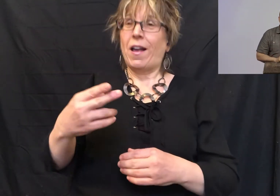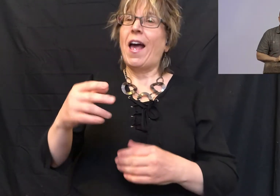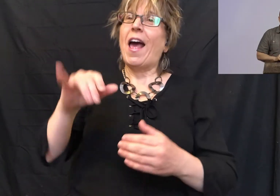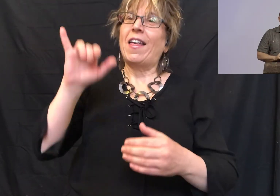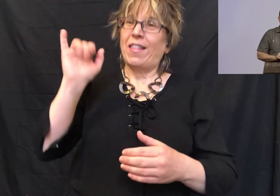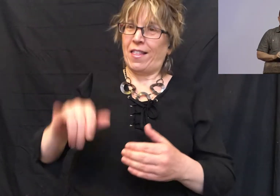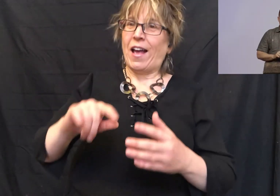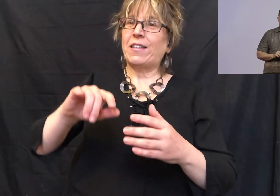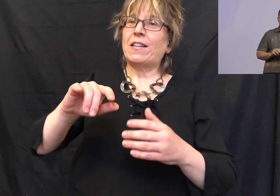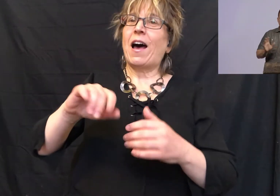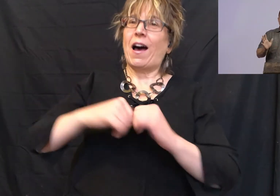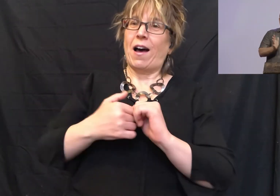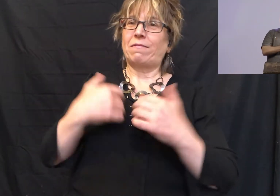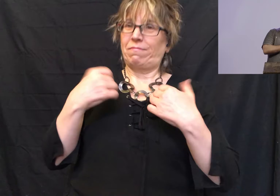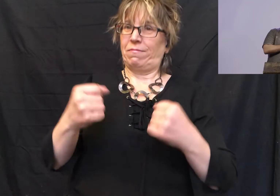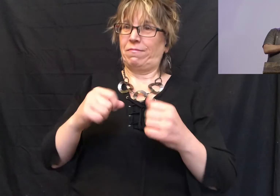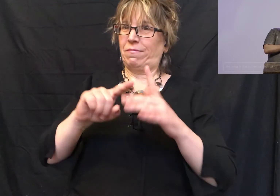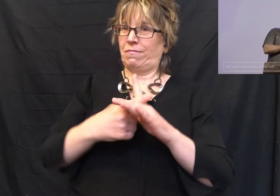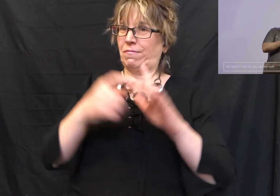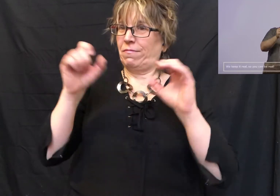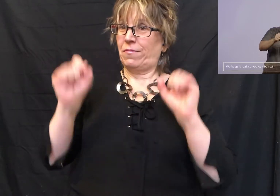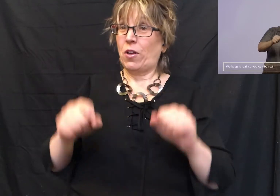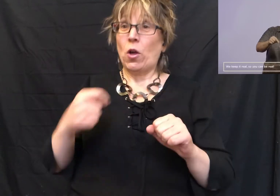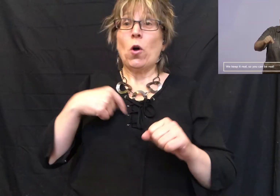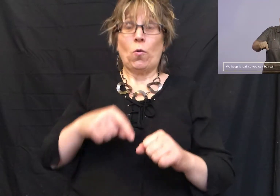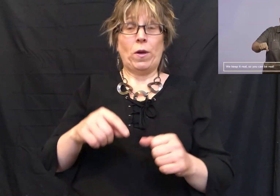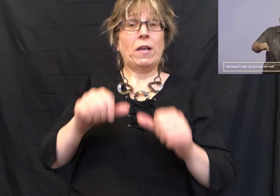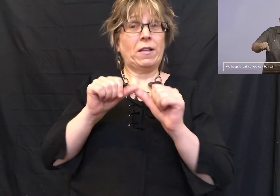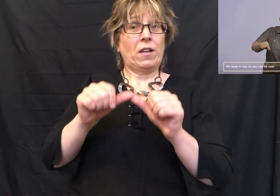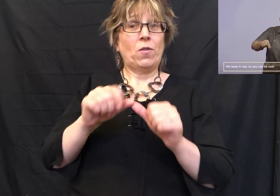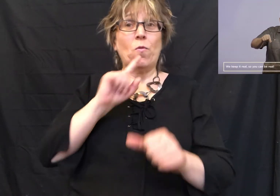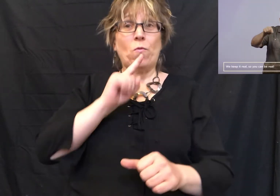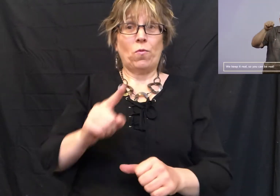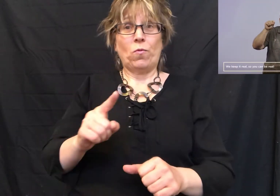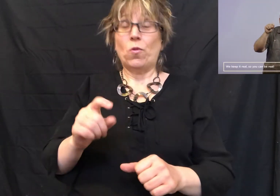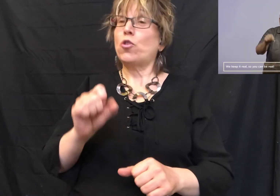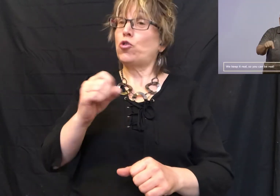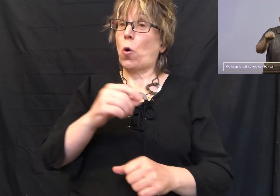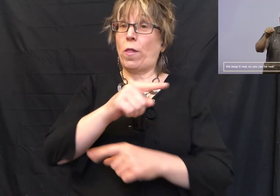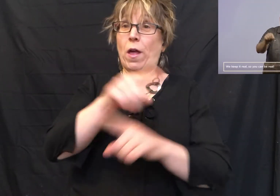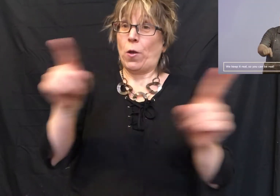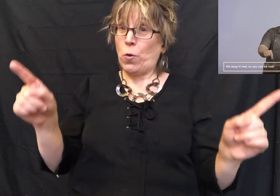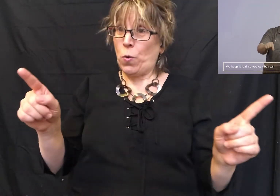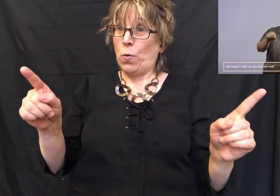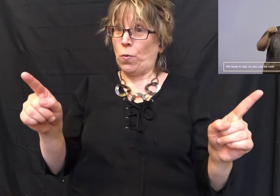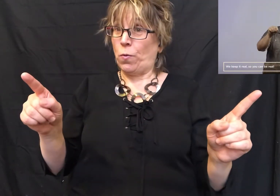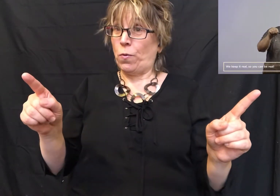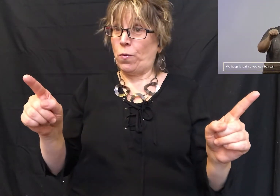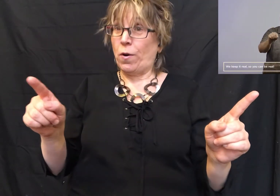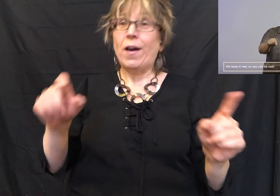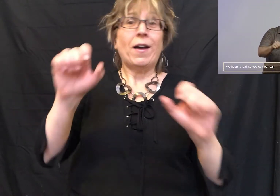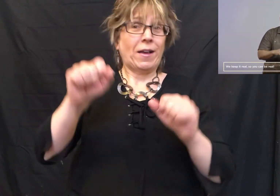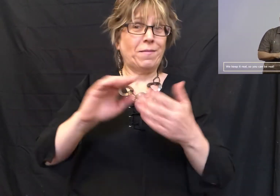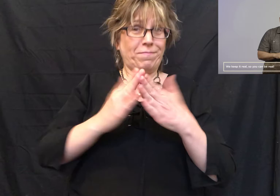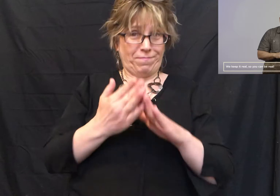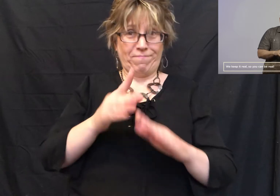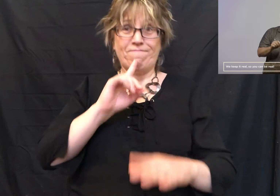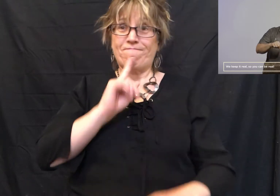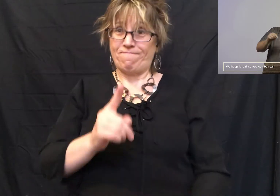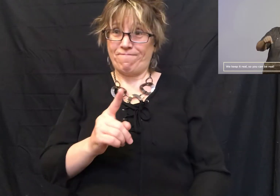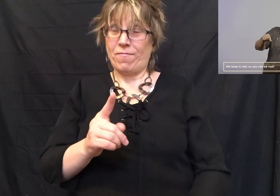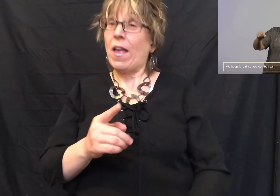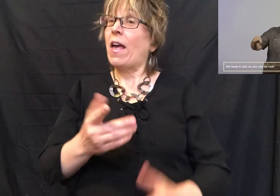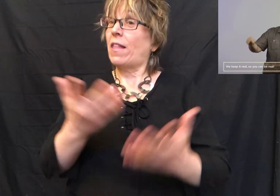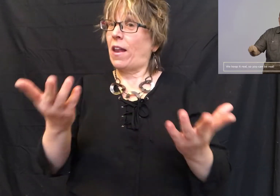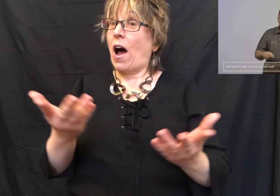healing begins. Now listen, we keep it real so that you can be real. And